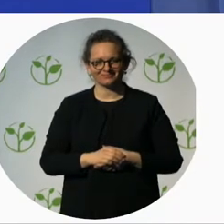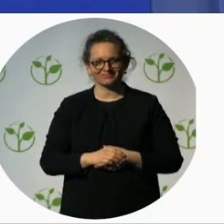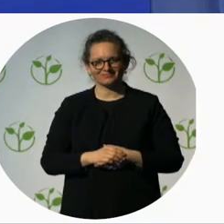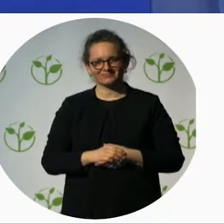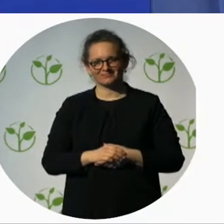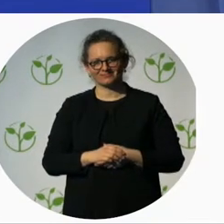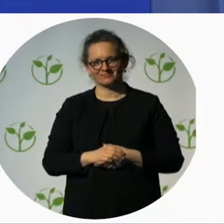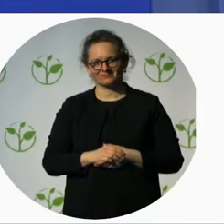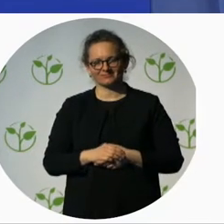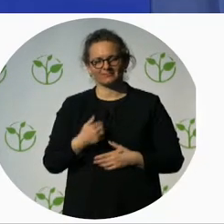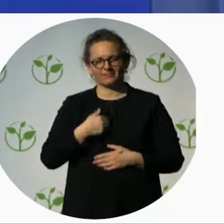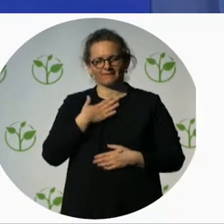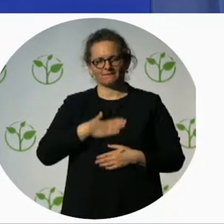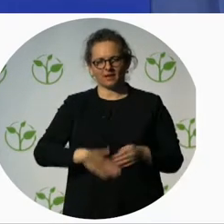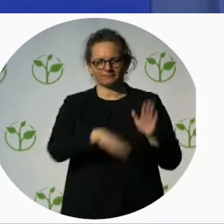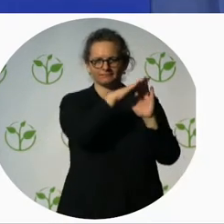Can you put the first slide?